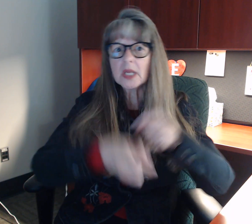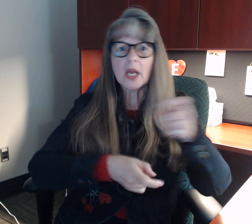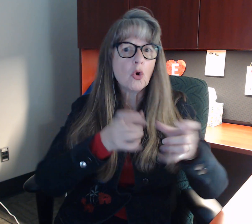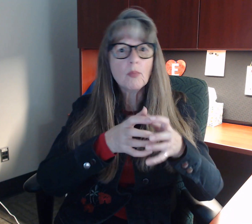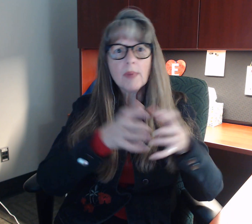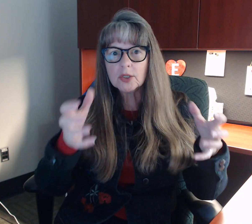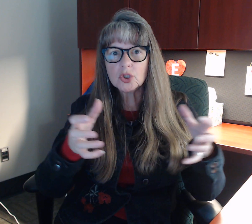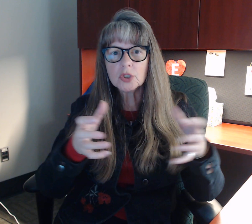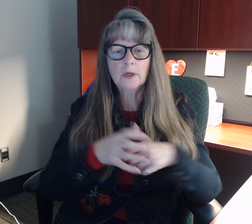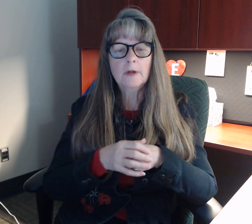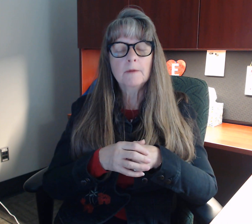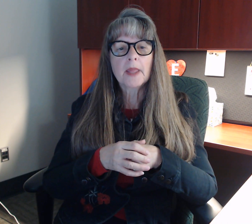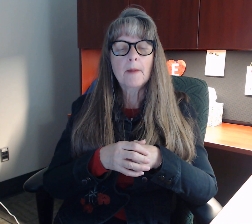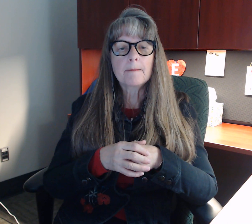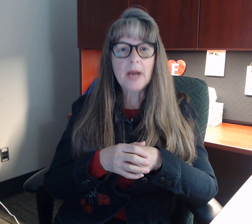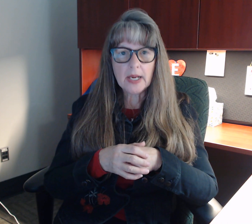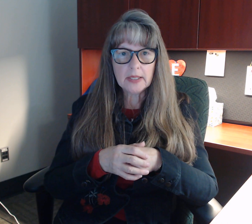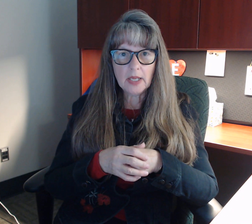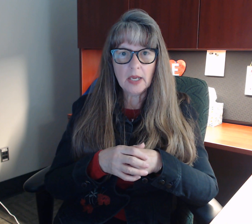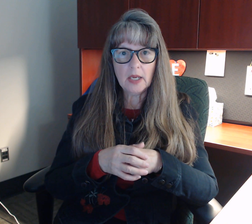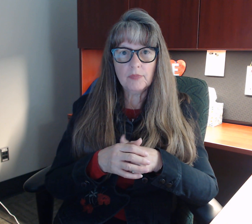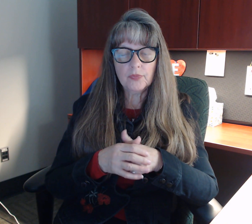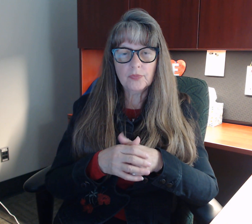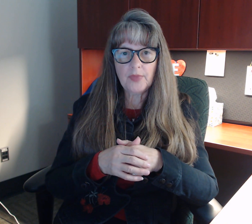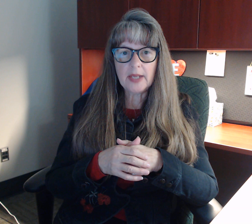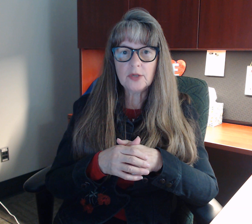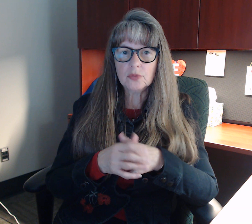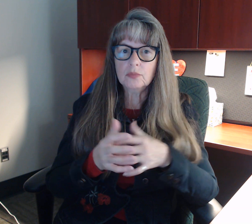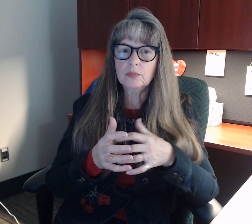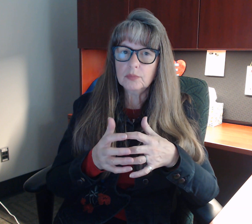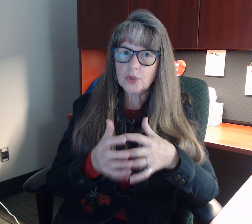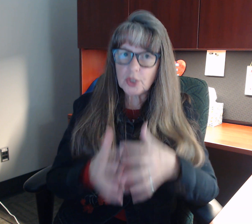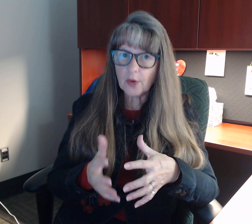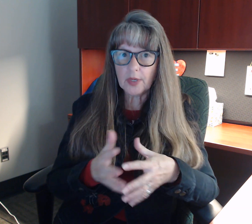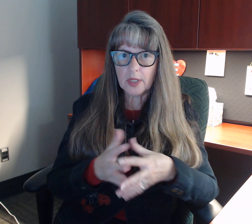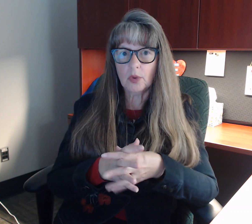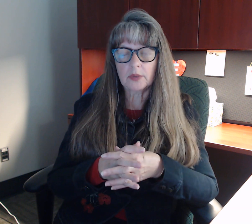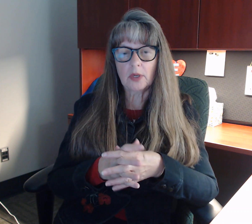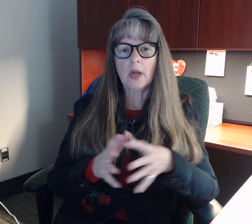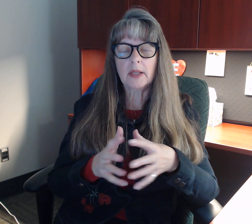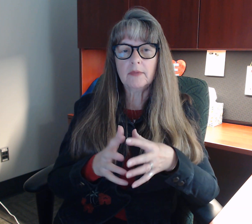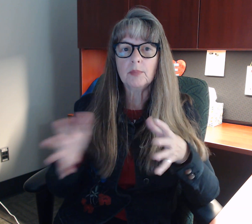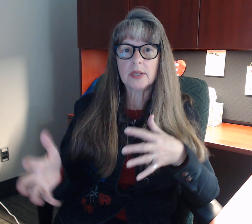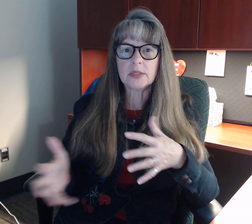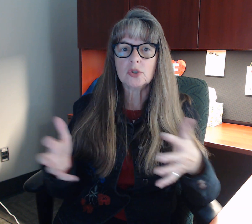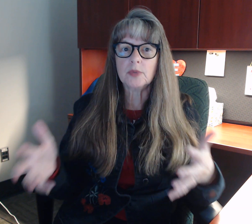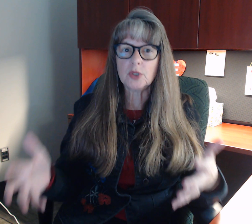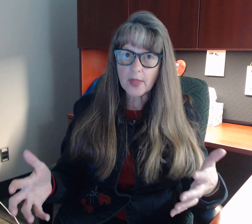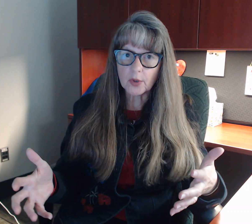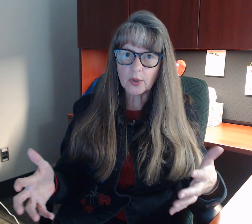a whole bunch. But they do charity work. They're not giving presents to each other.